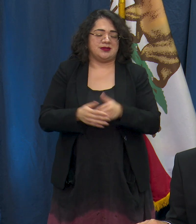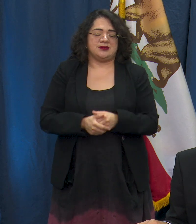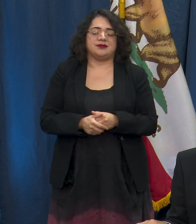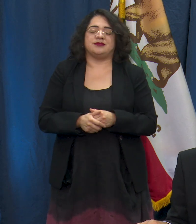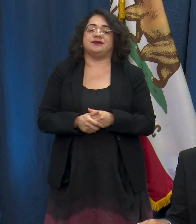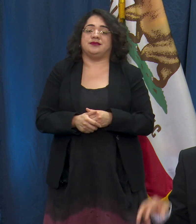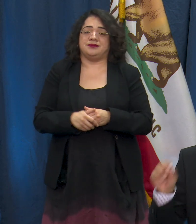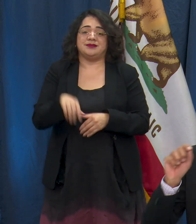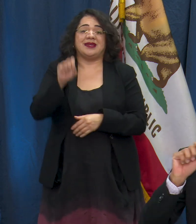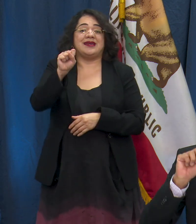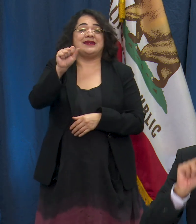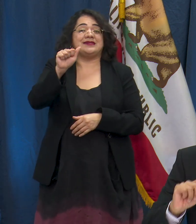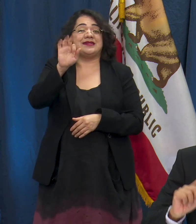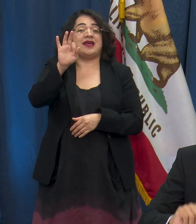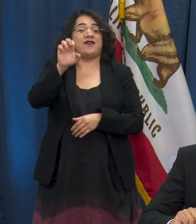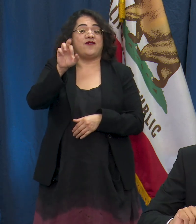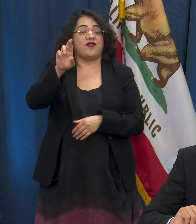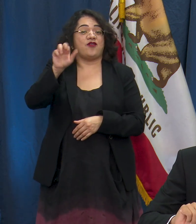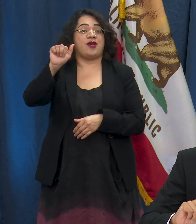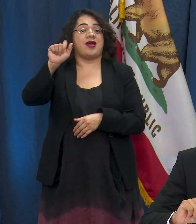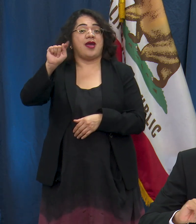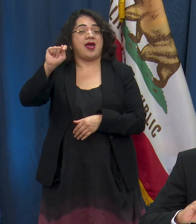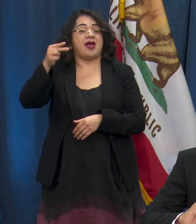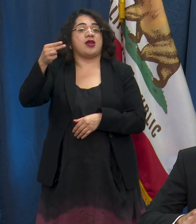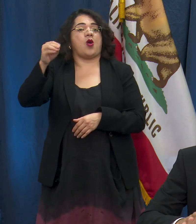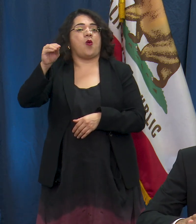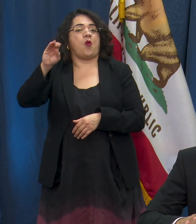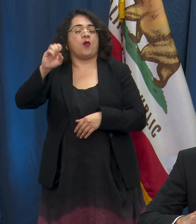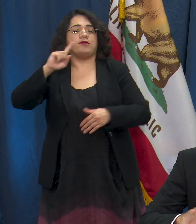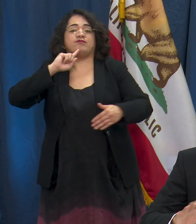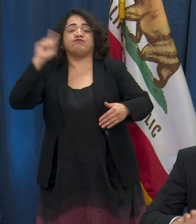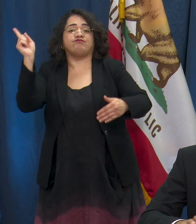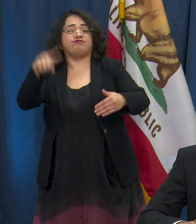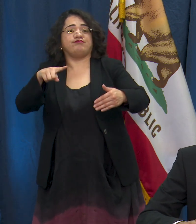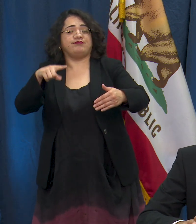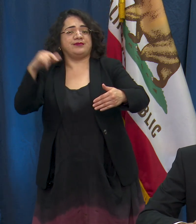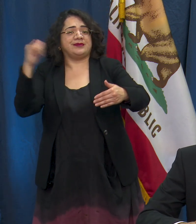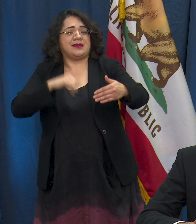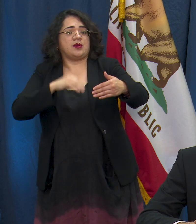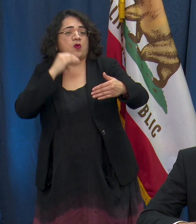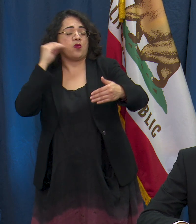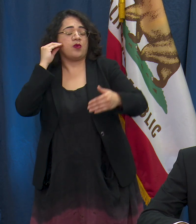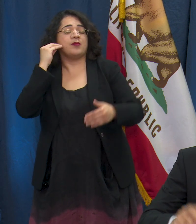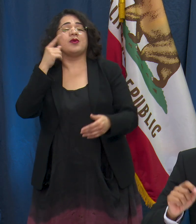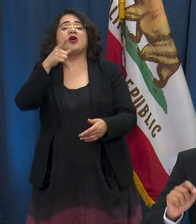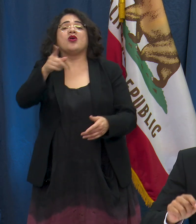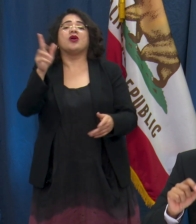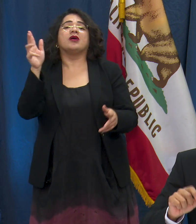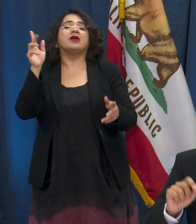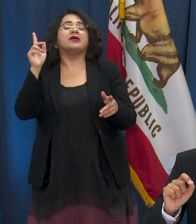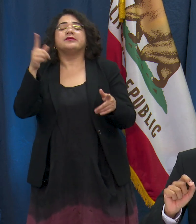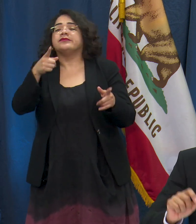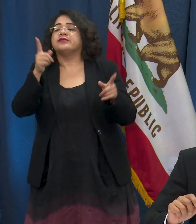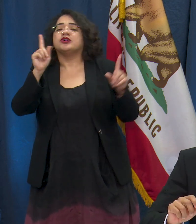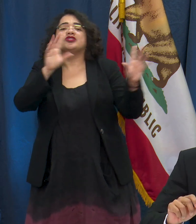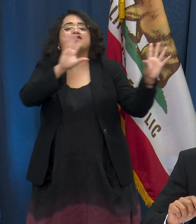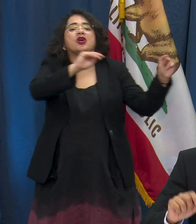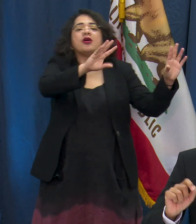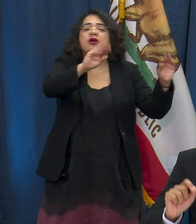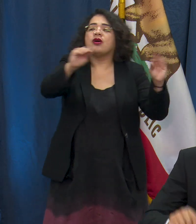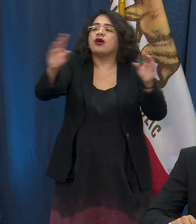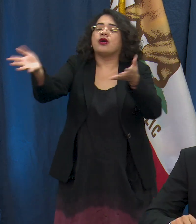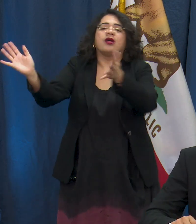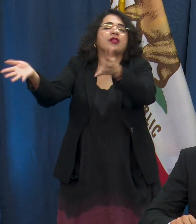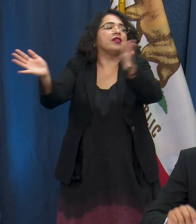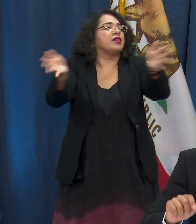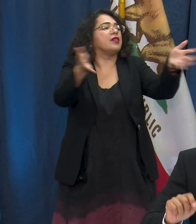at home order. First and foremost, regardless of what chatter you might be hearing, our safer at home order